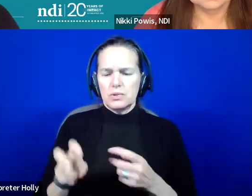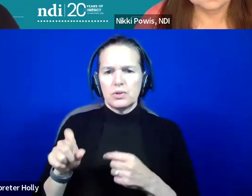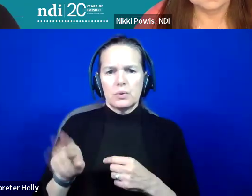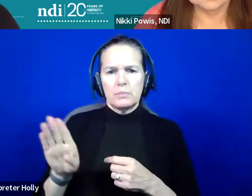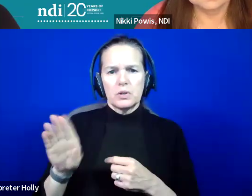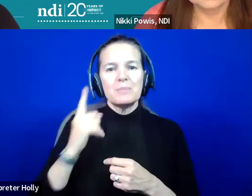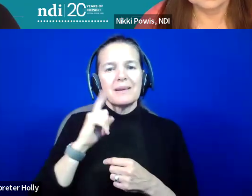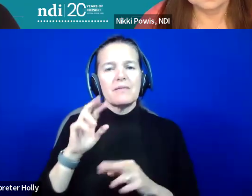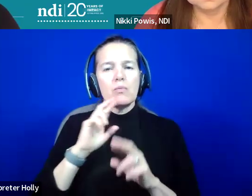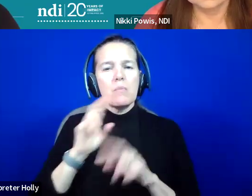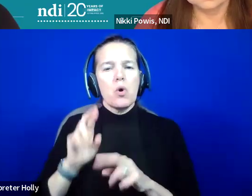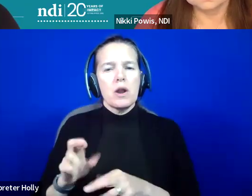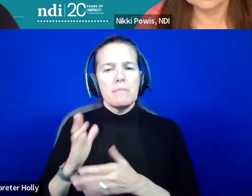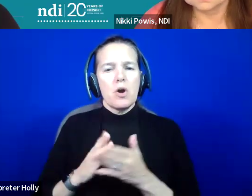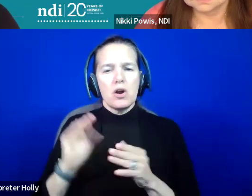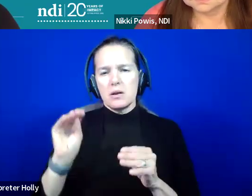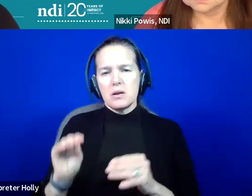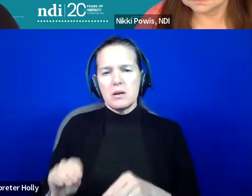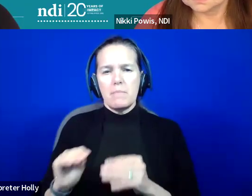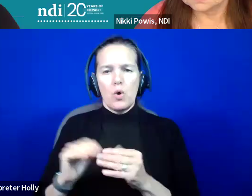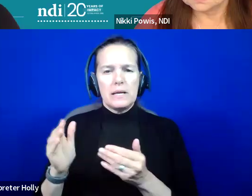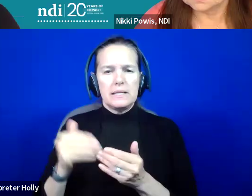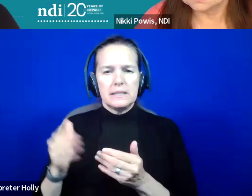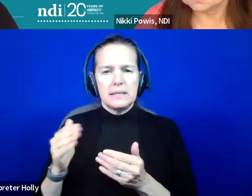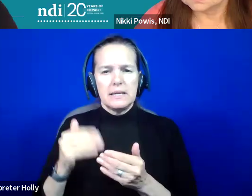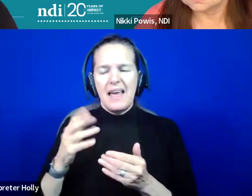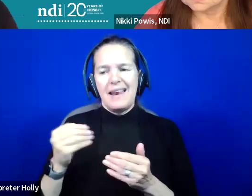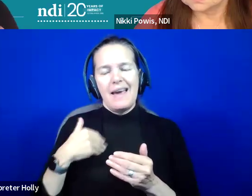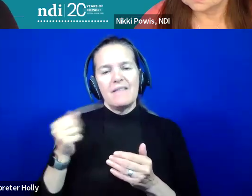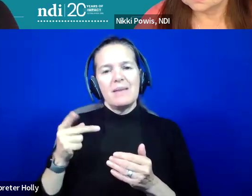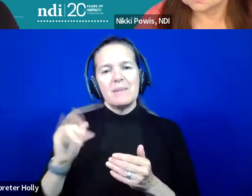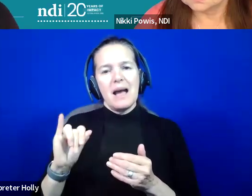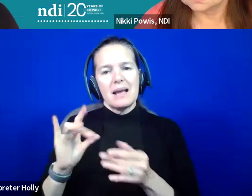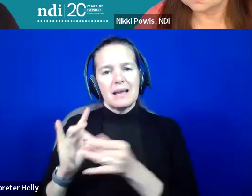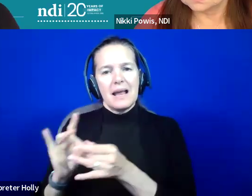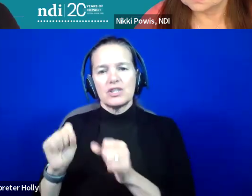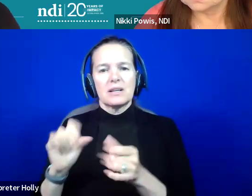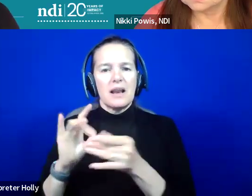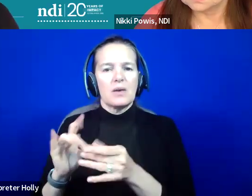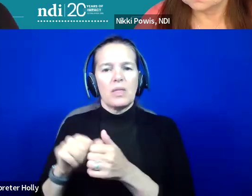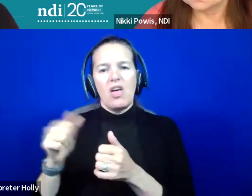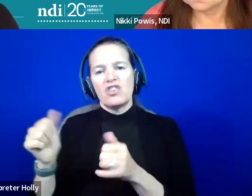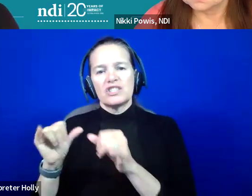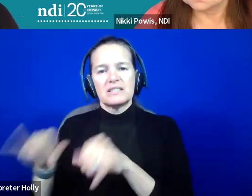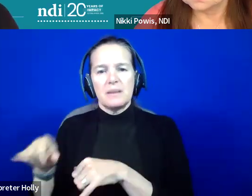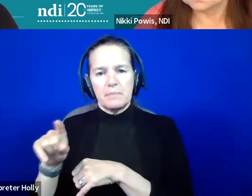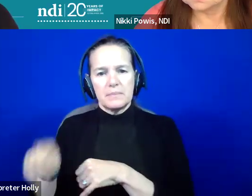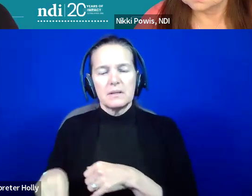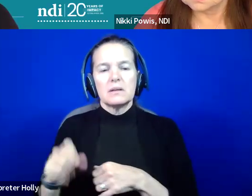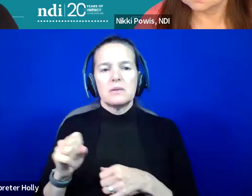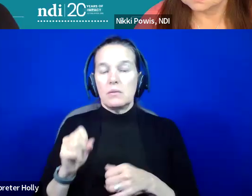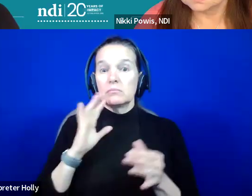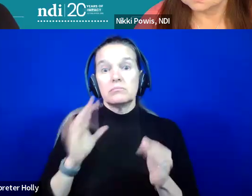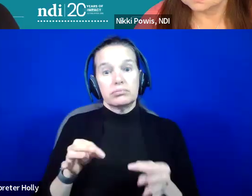the reporting part of it was a little Mhm. bit easier, and there's like API connections so you can connect it with other systems. Definitely is a higher